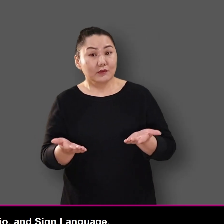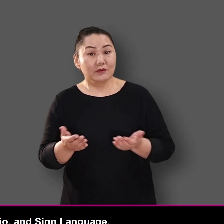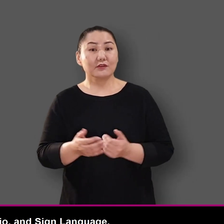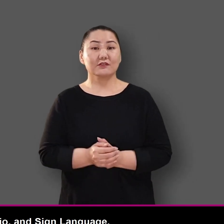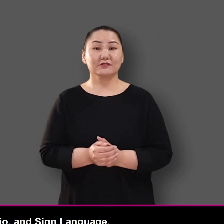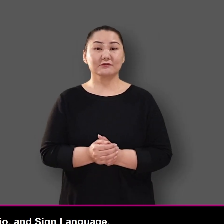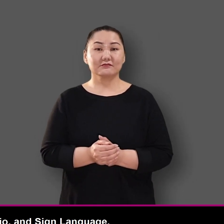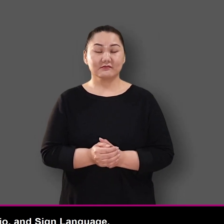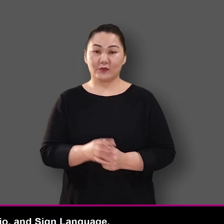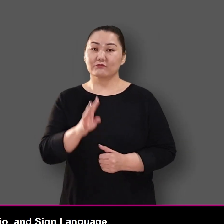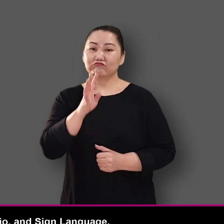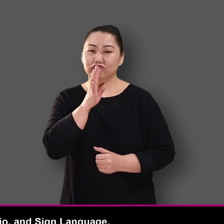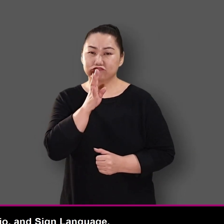audio,